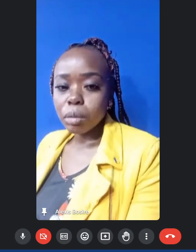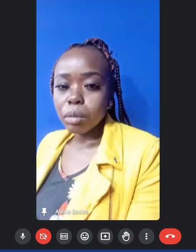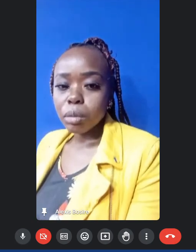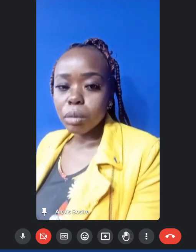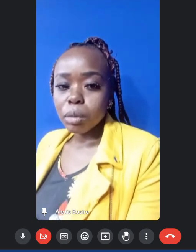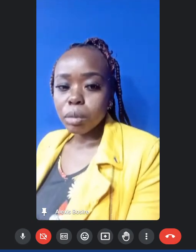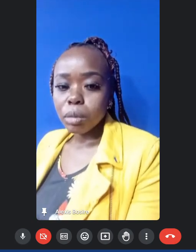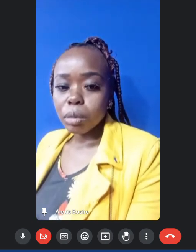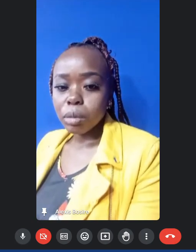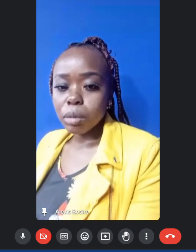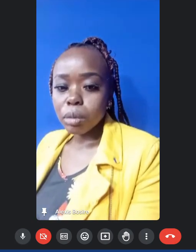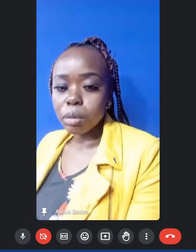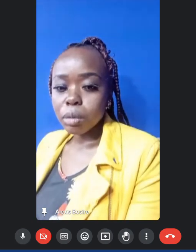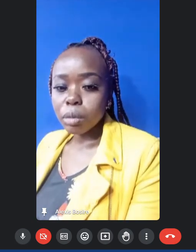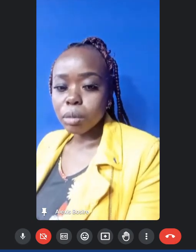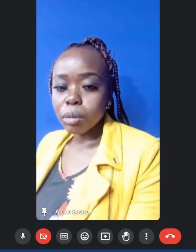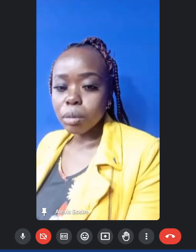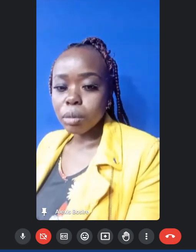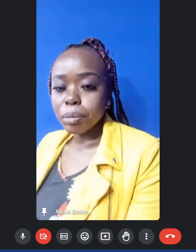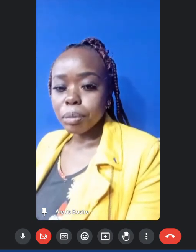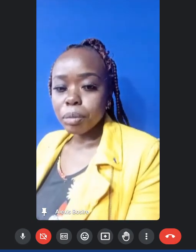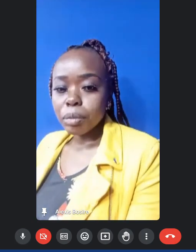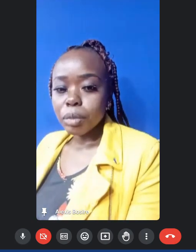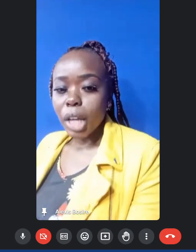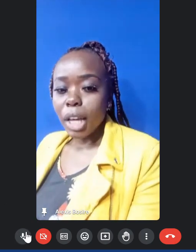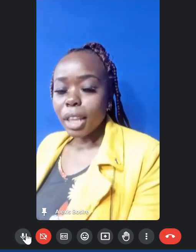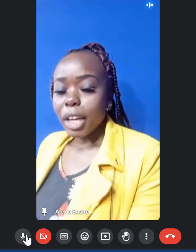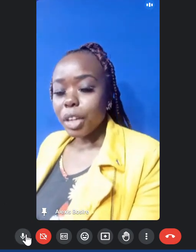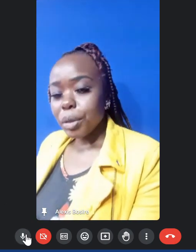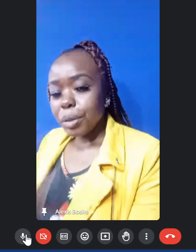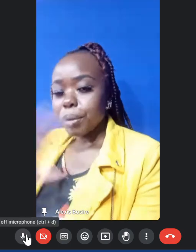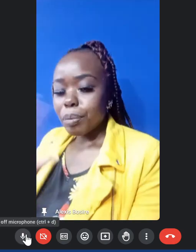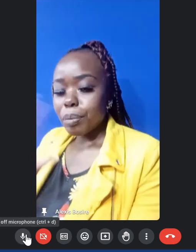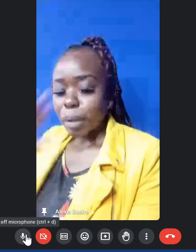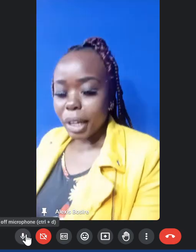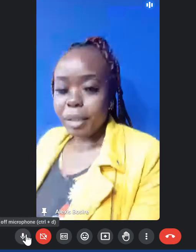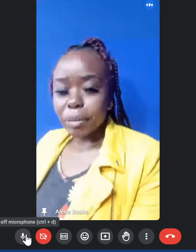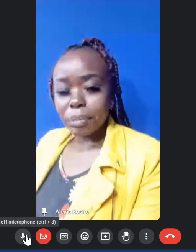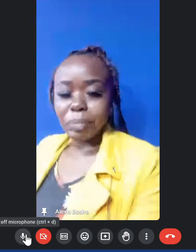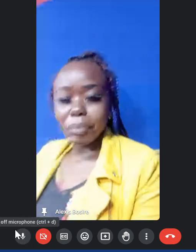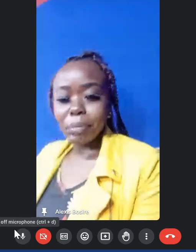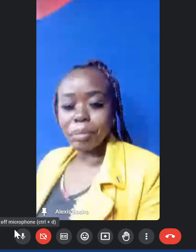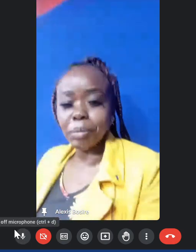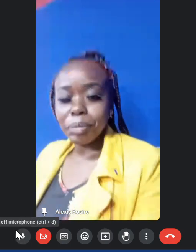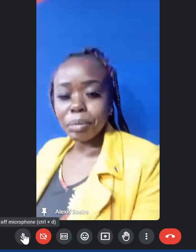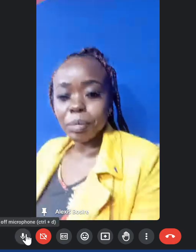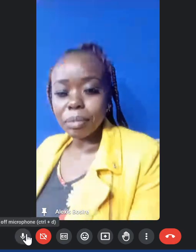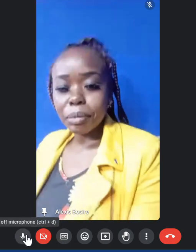Thank Thank you. you. Bye. Bye.